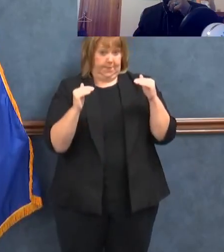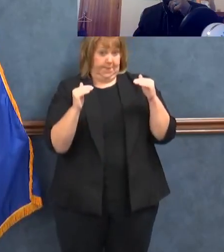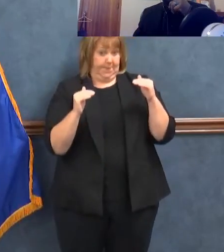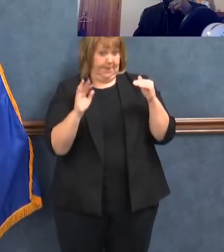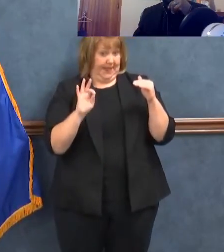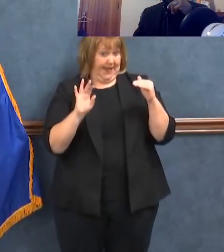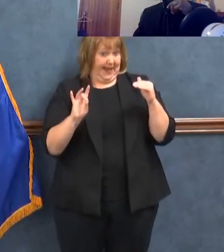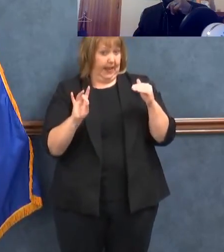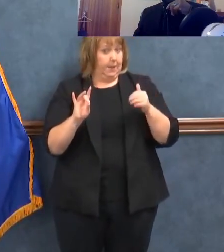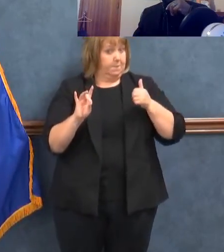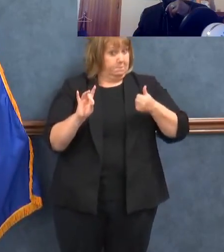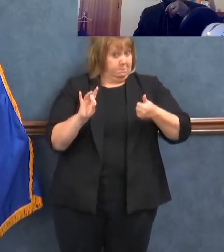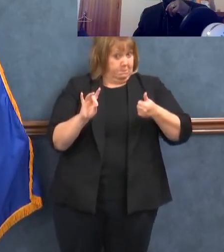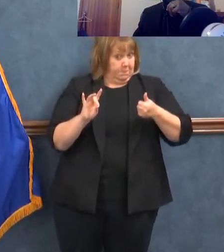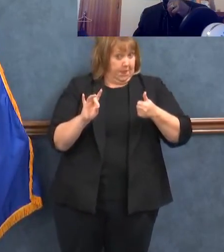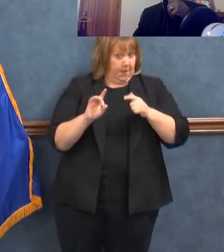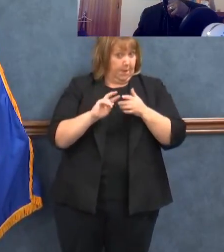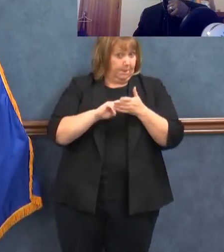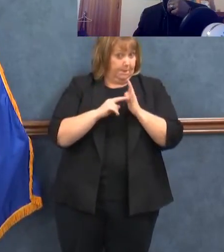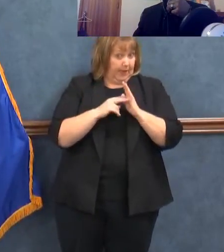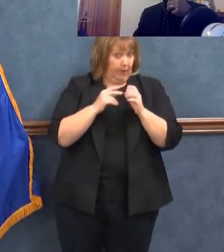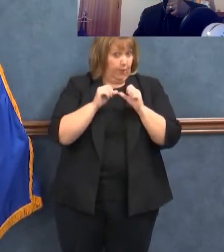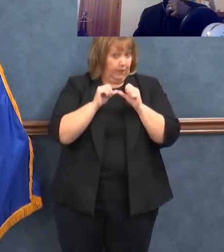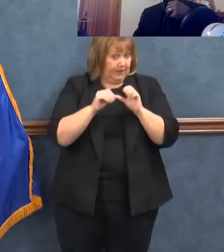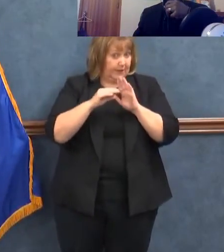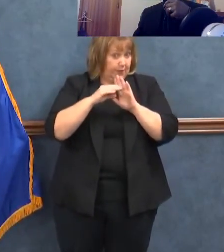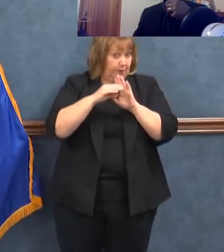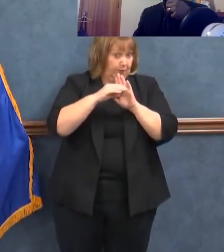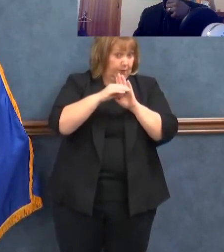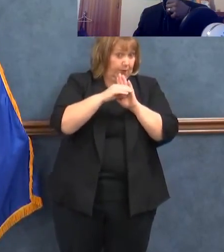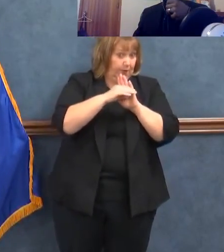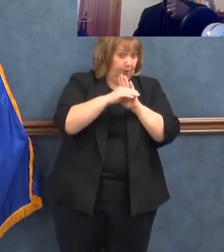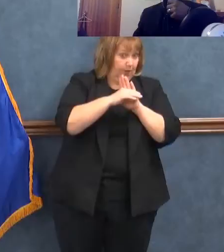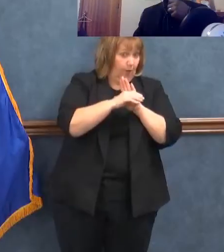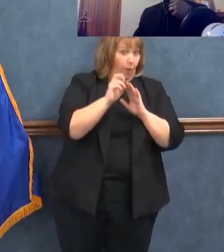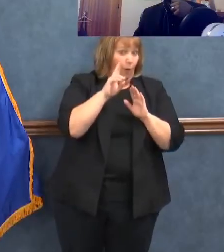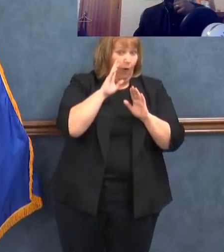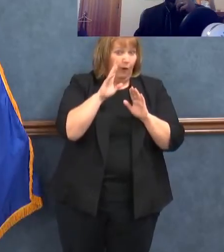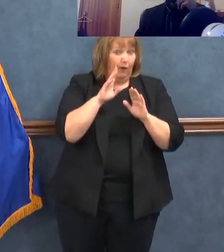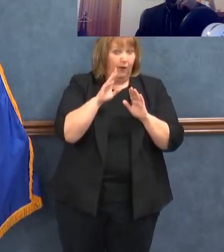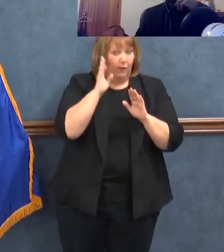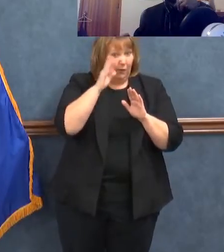is experiencing an ongoing trend or if our recent numbers are just a small